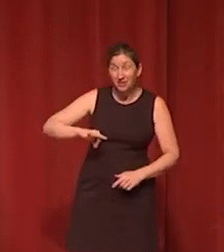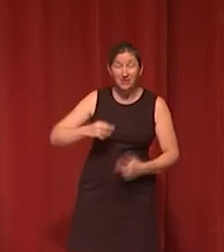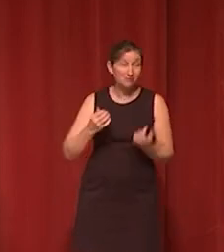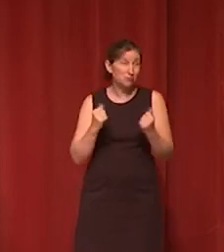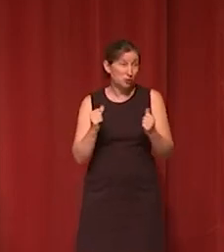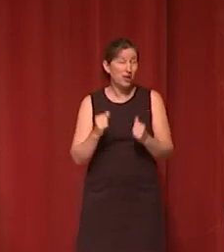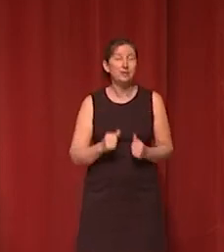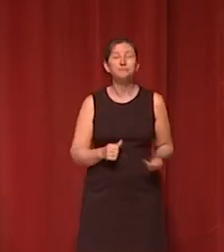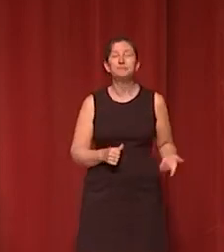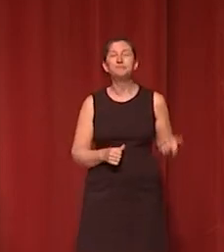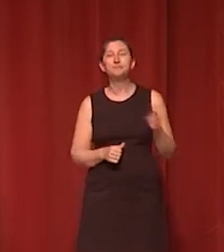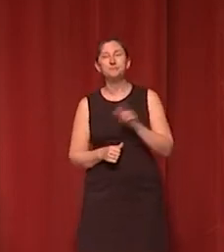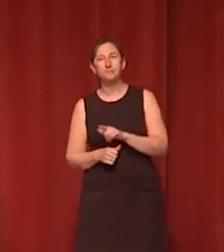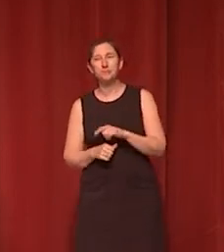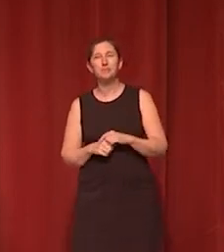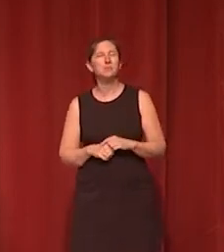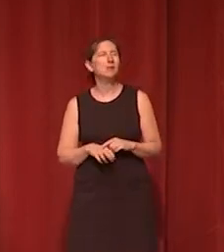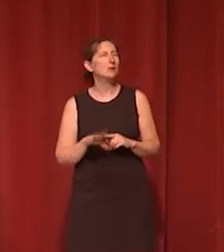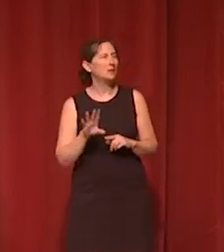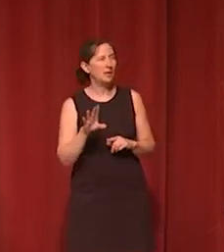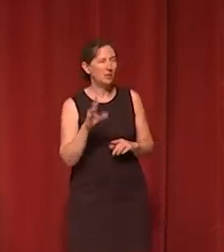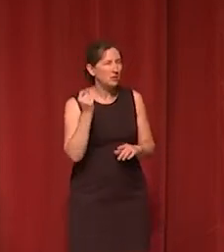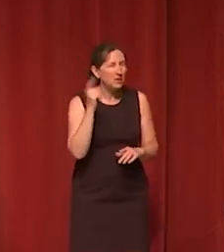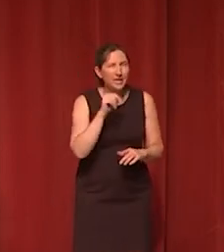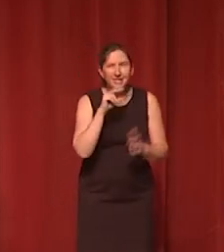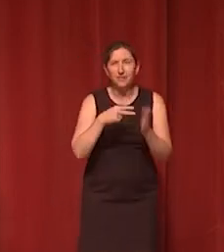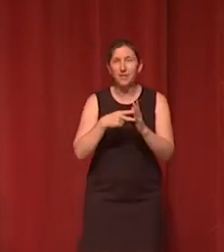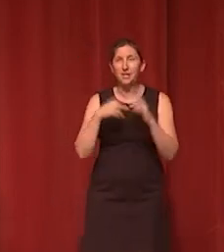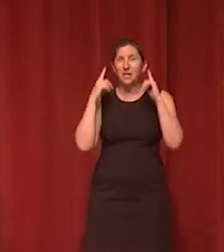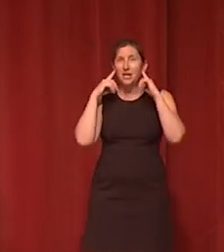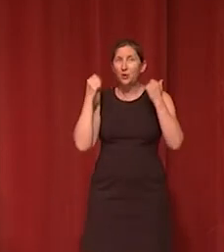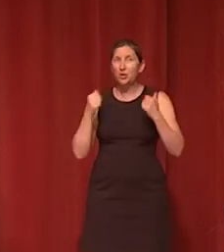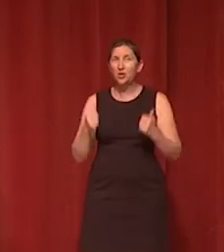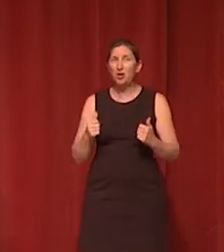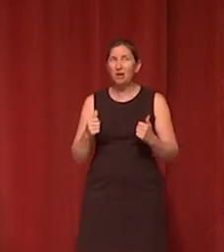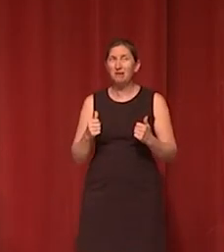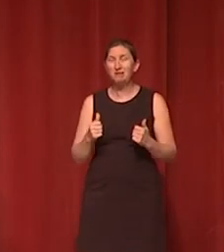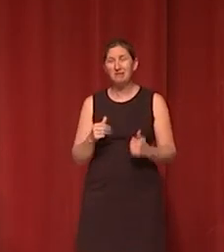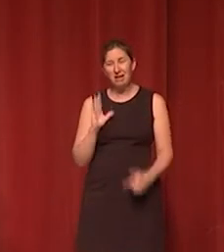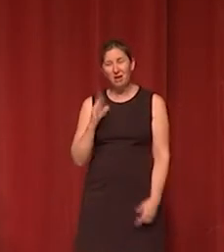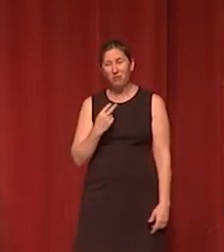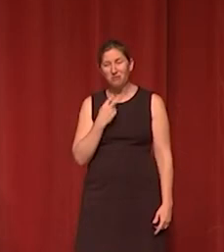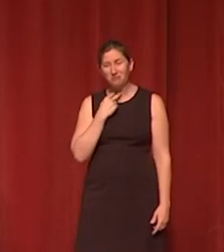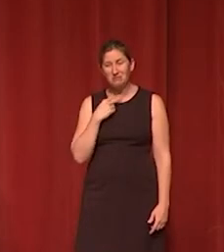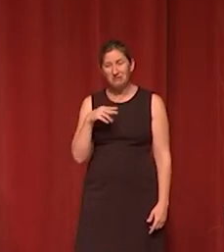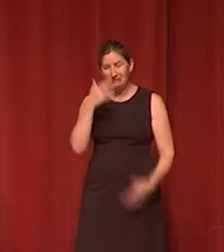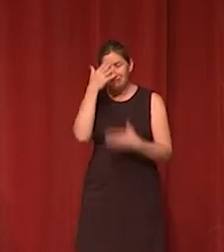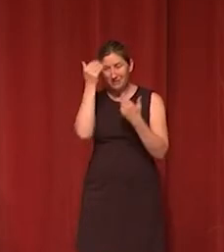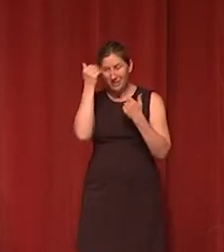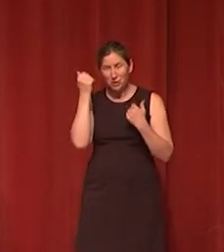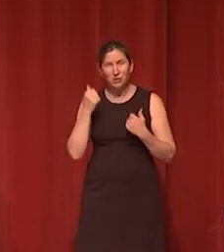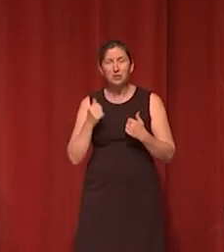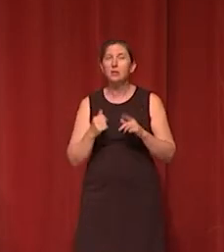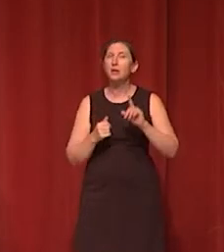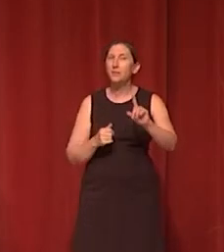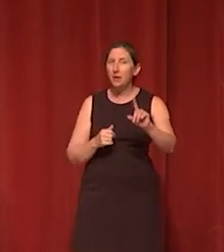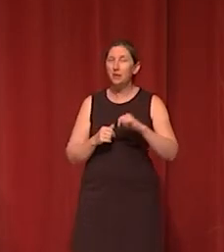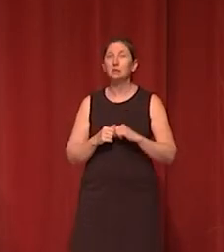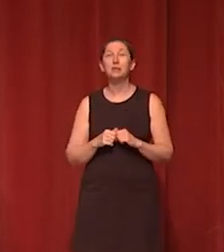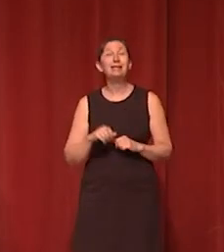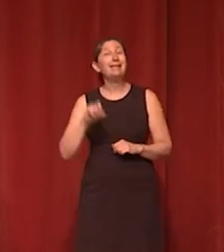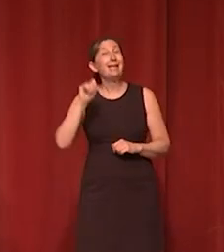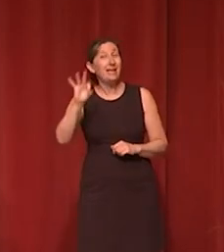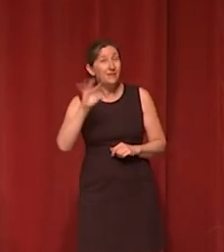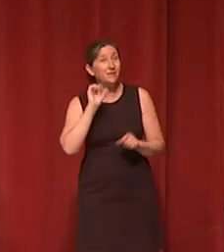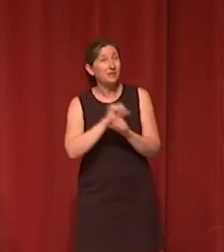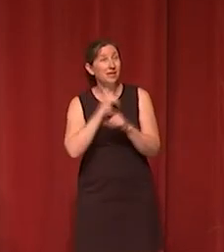I think it necessarily means if you have hearing loss that you will get dementia, but as Dr. Bogue said, if you do have hearing loss, to wear hearing